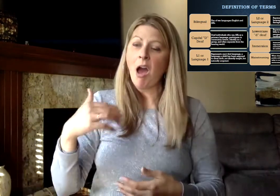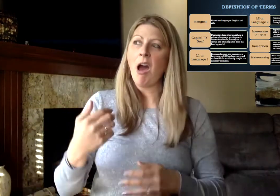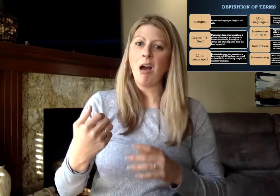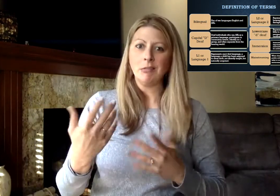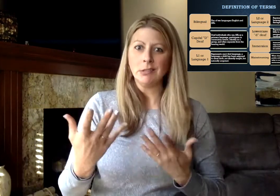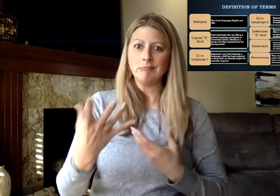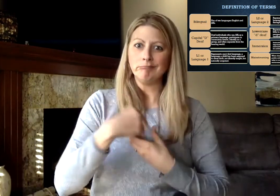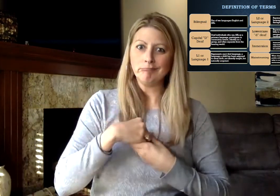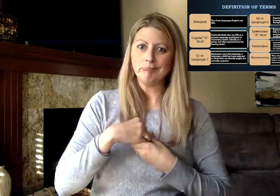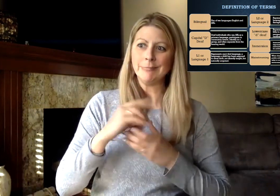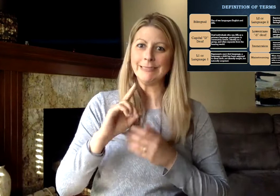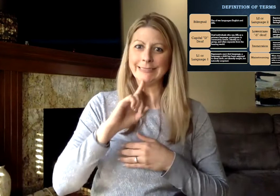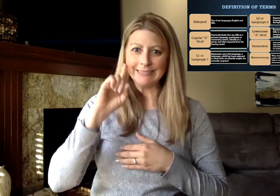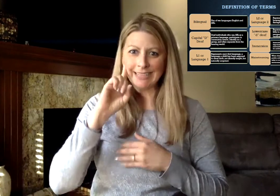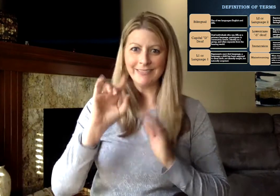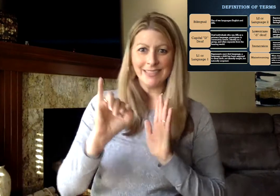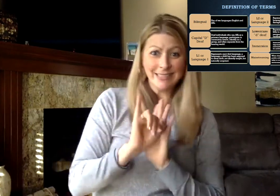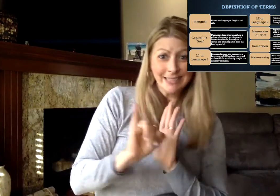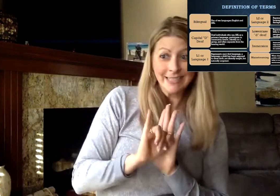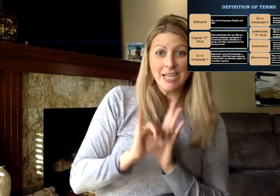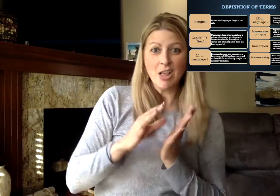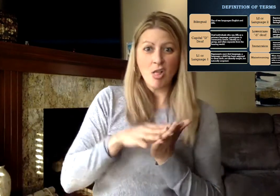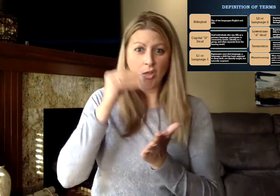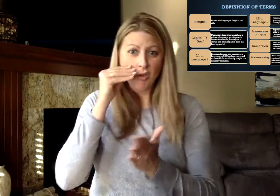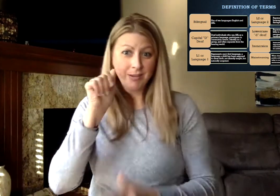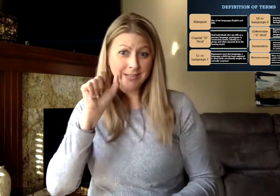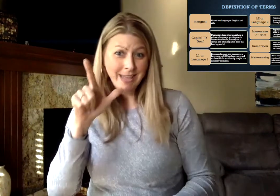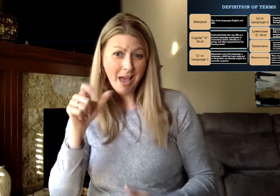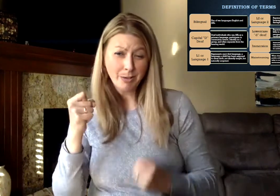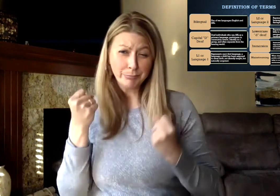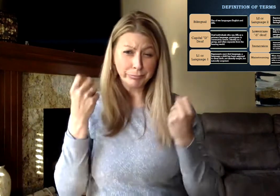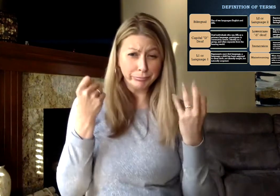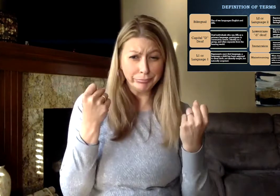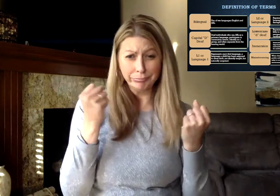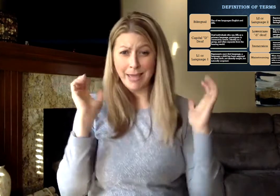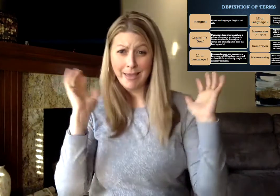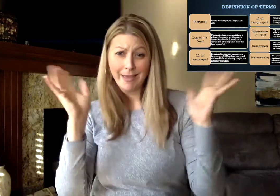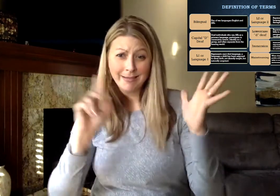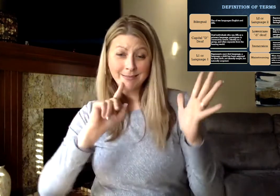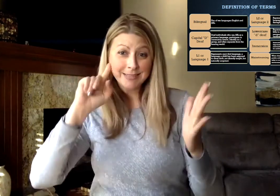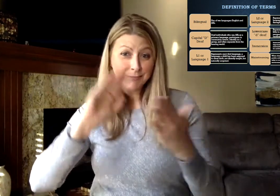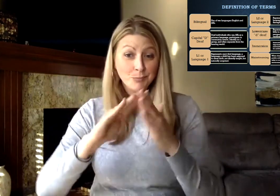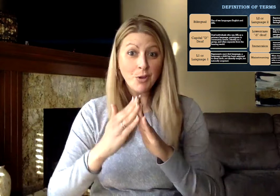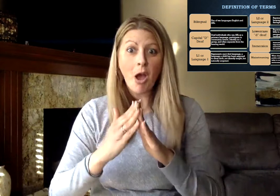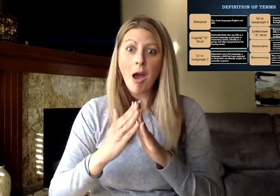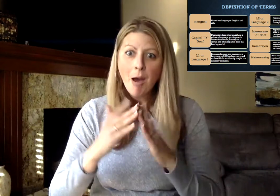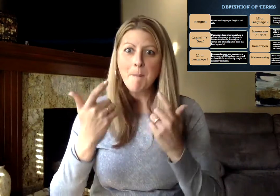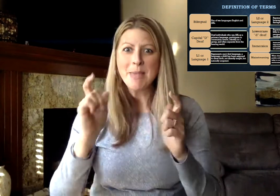university, they envelop a deaf identity and they learn about ASL and learn how to sign and hang out in the deaf